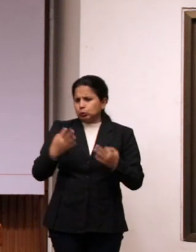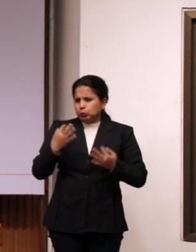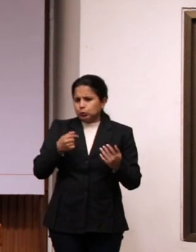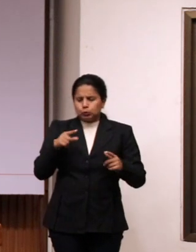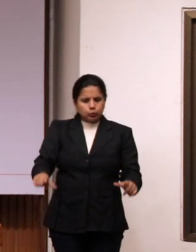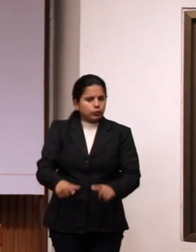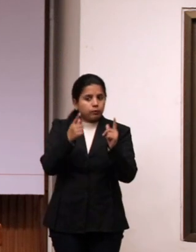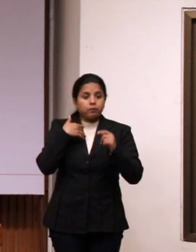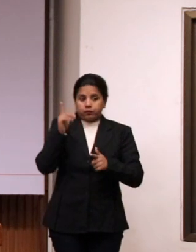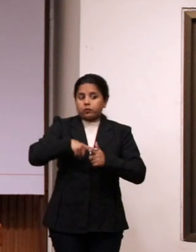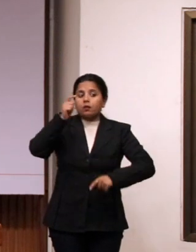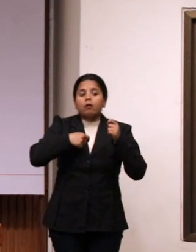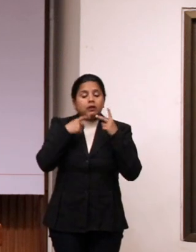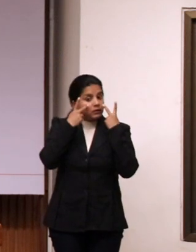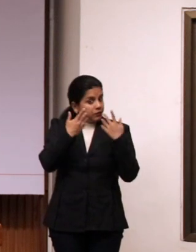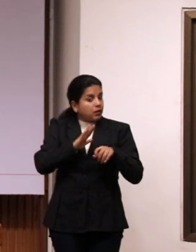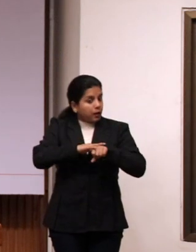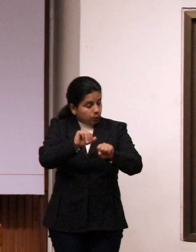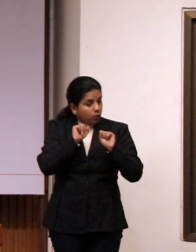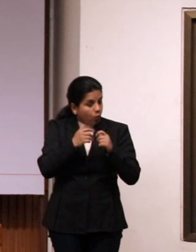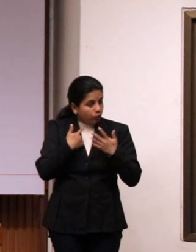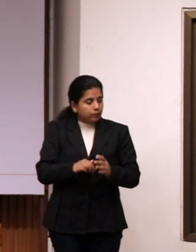I have seen in Jharkhand,